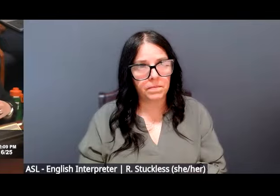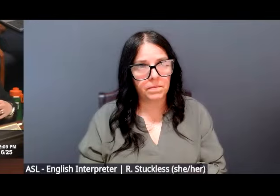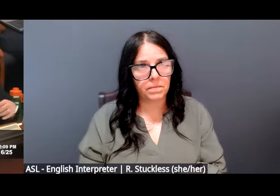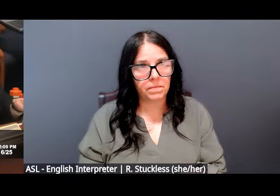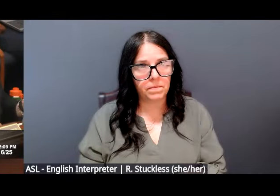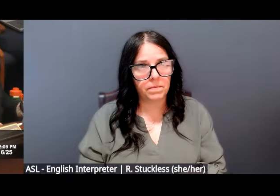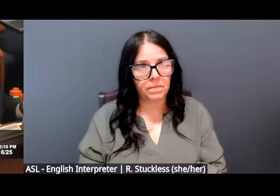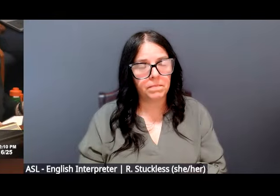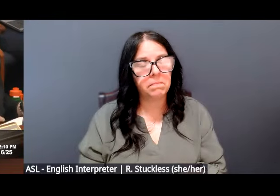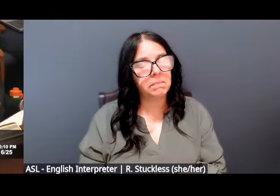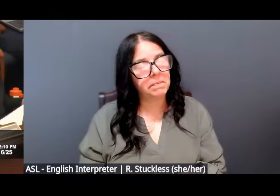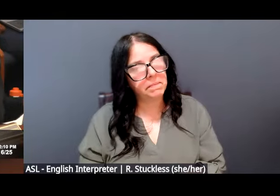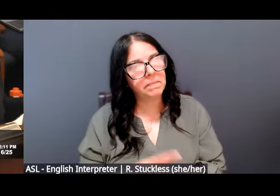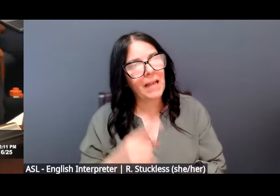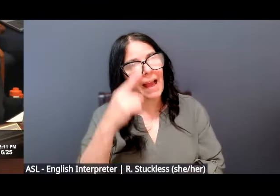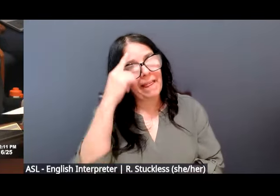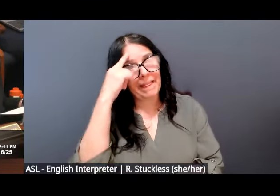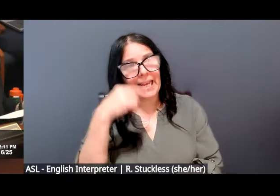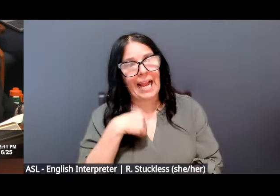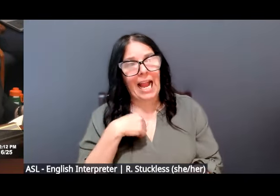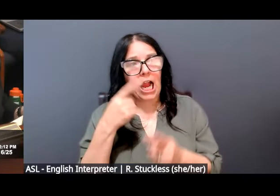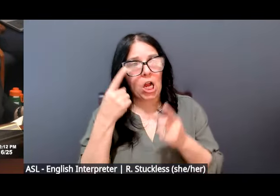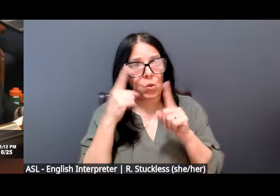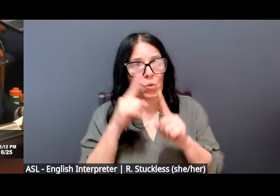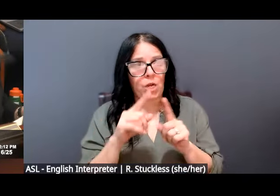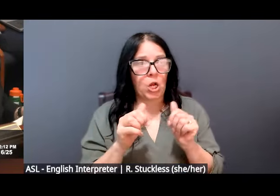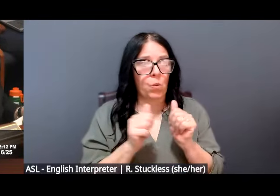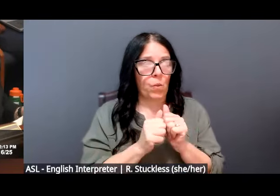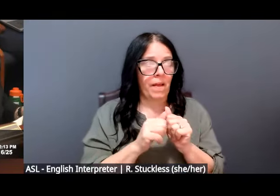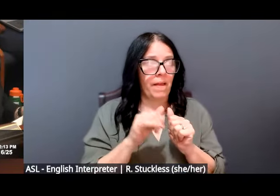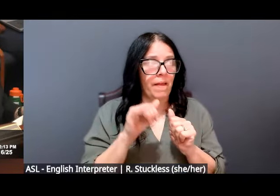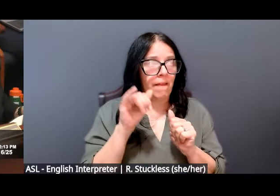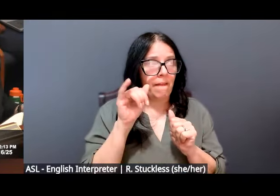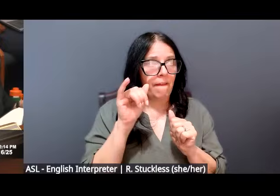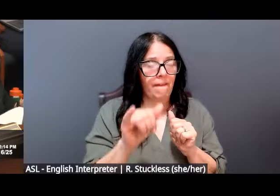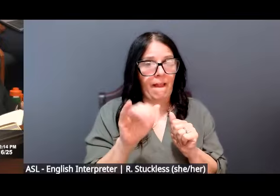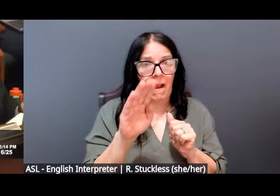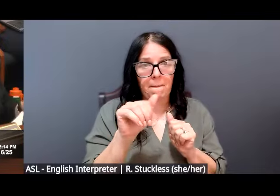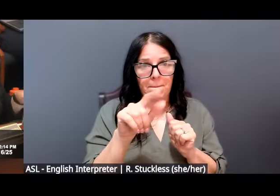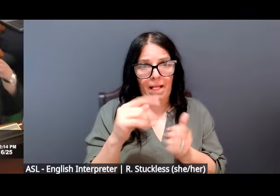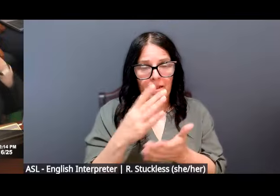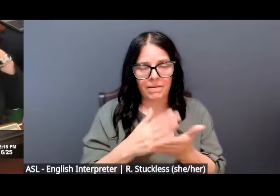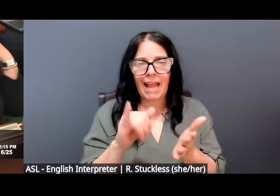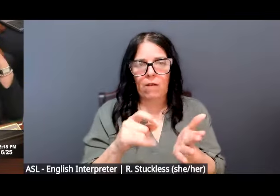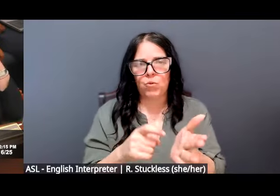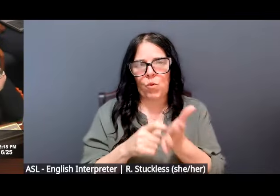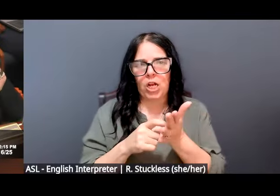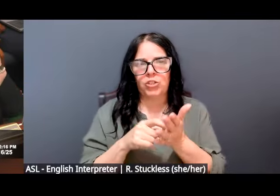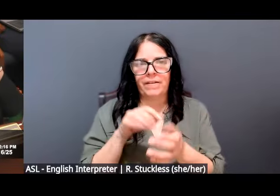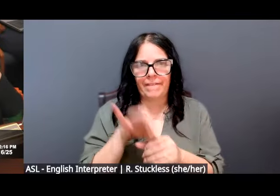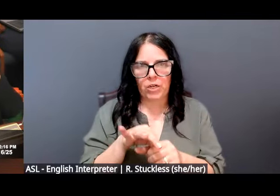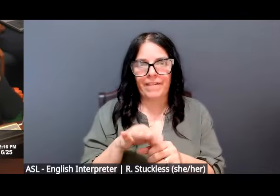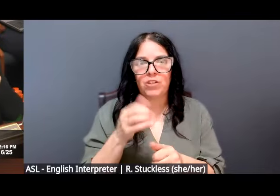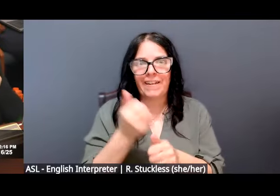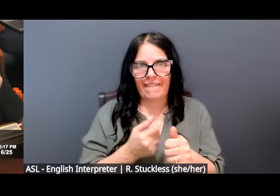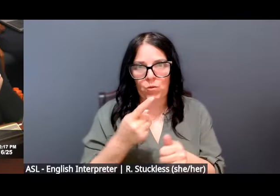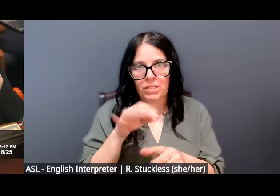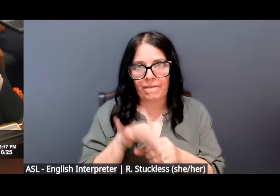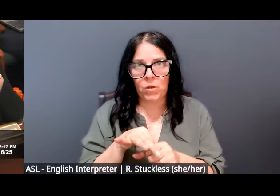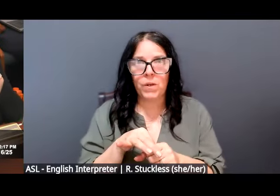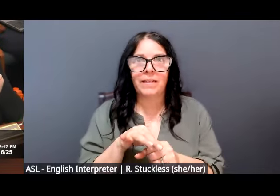components that the fact that this requires verification of everybody's voting